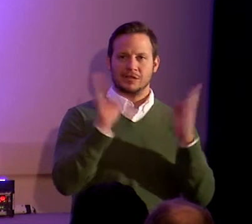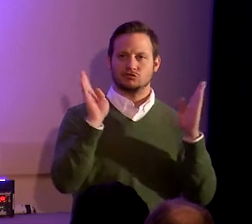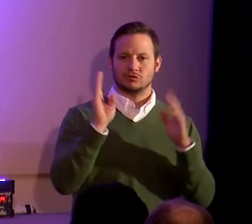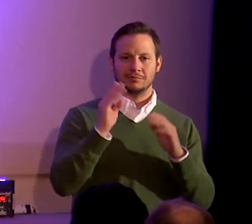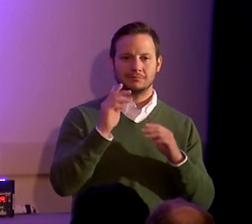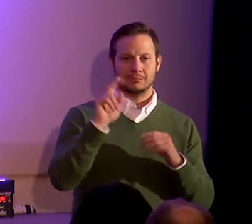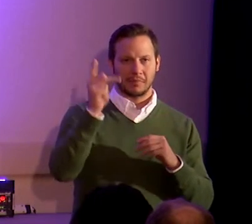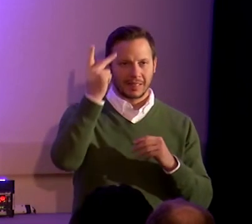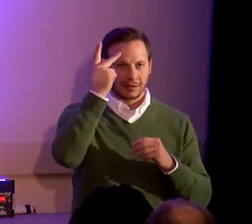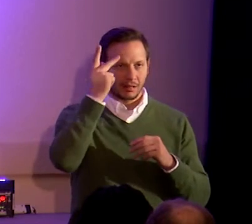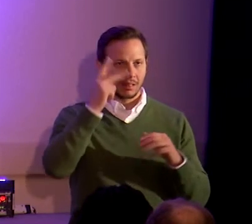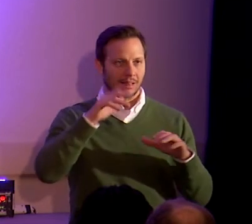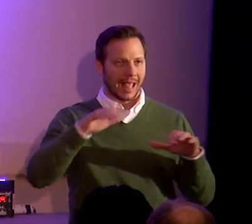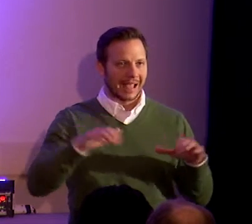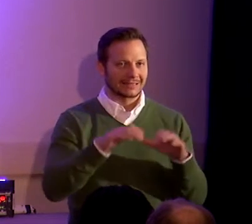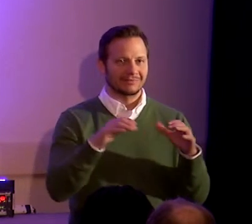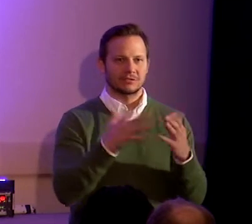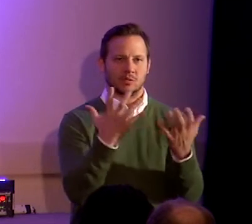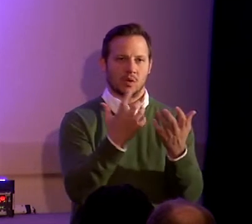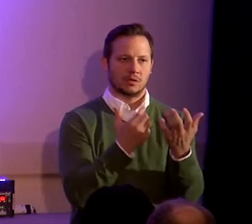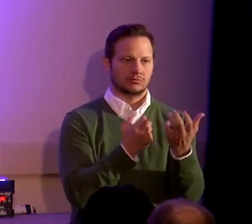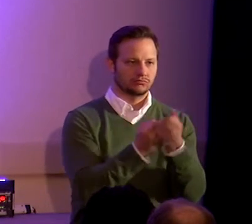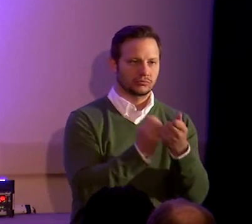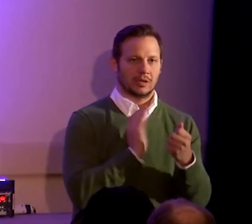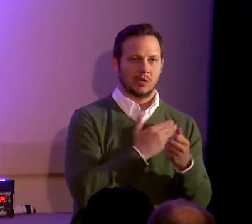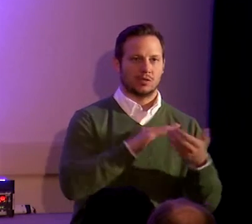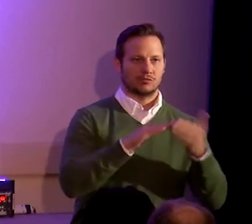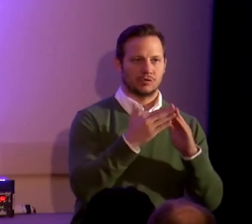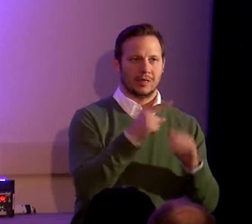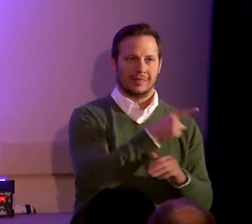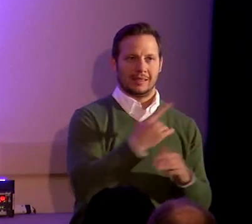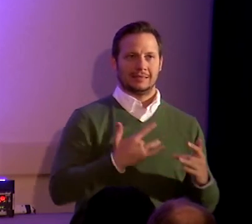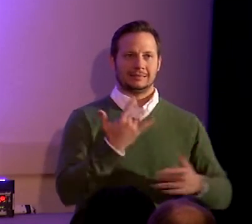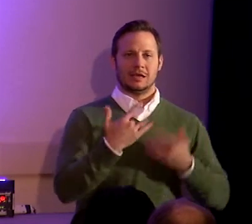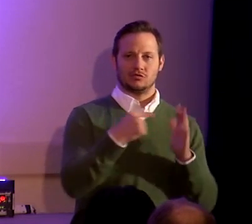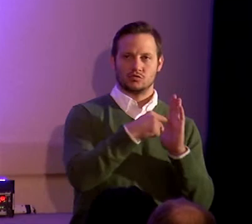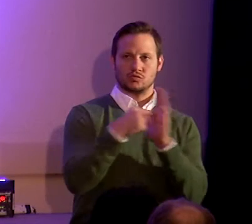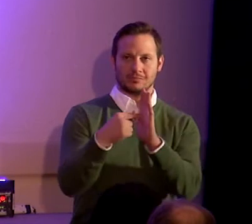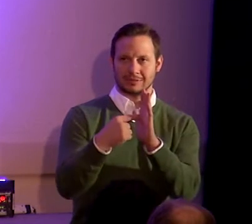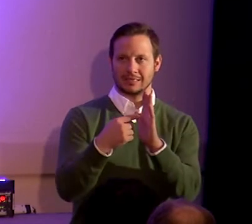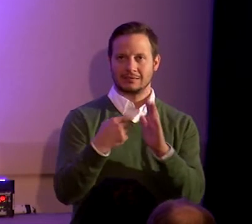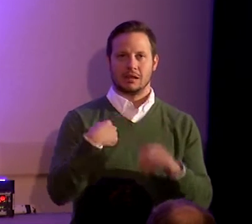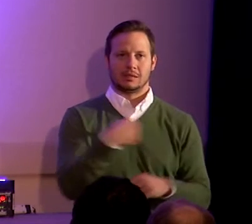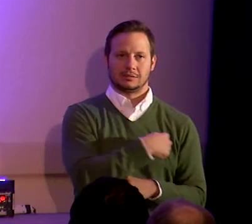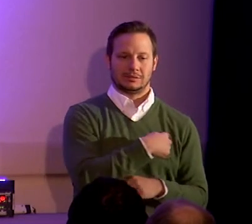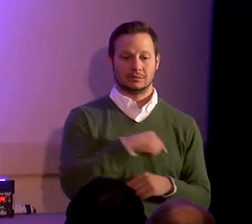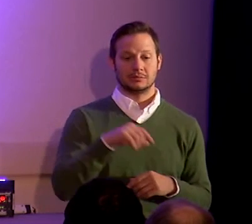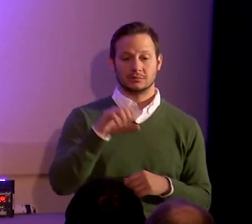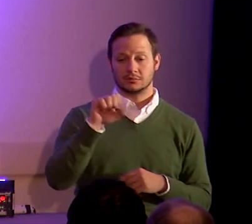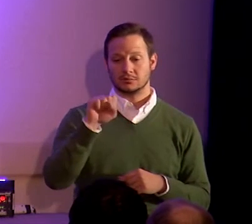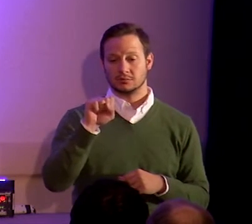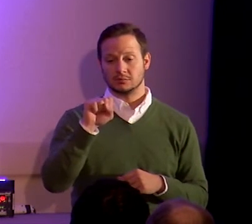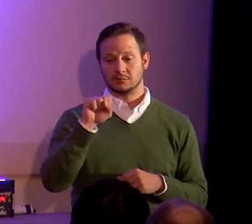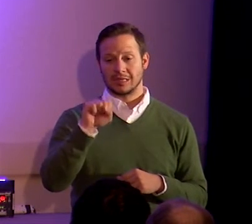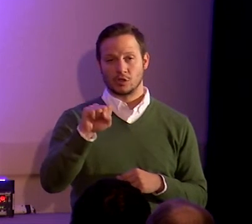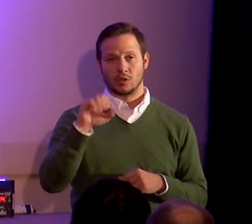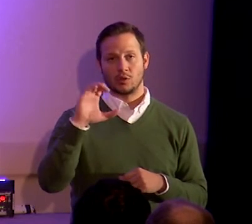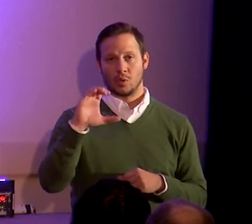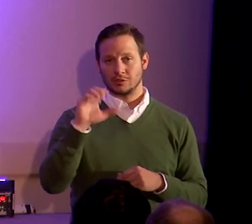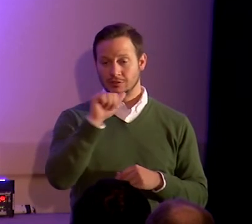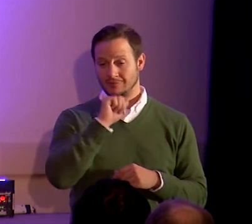to work for our community, and they got excited about representing us to the legislature. So currently, Secular Coalition of Arizona is